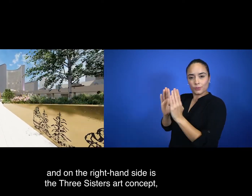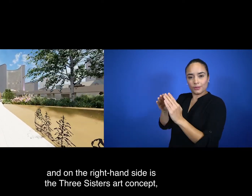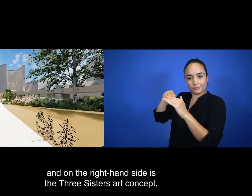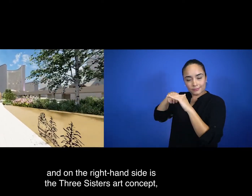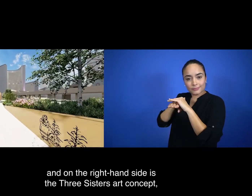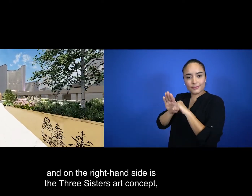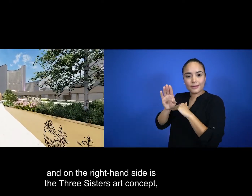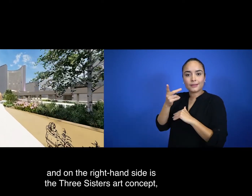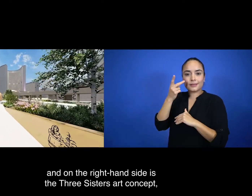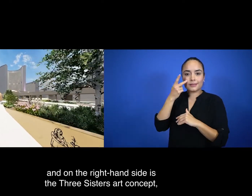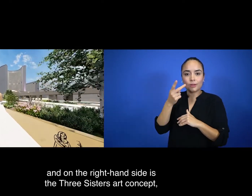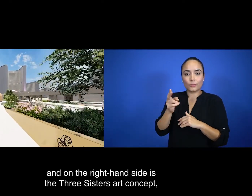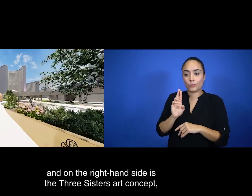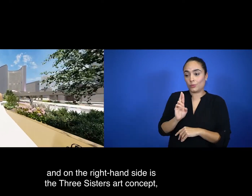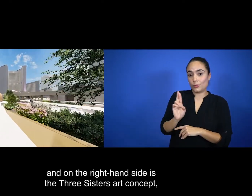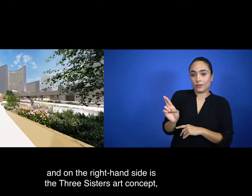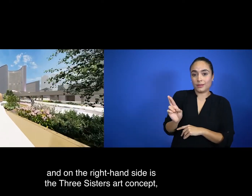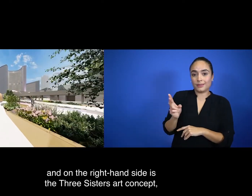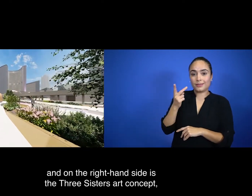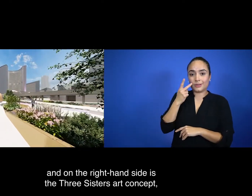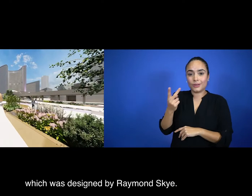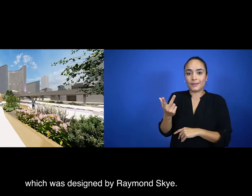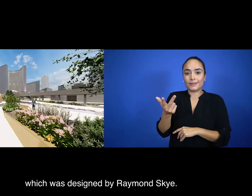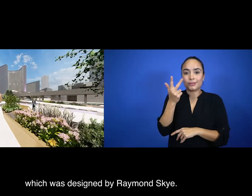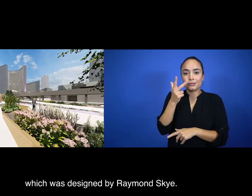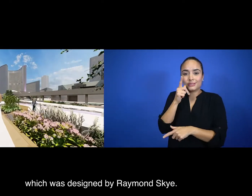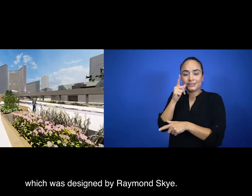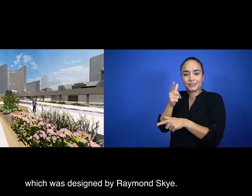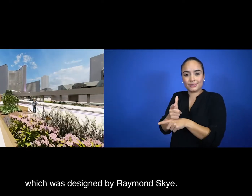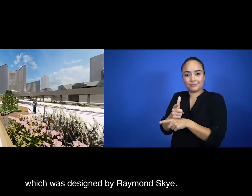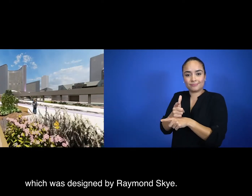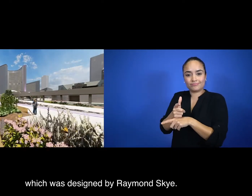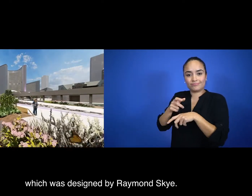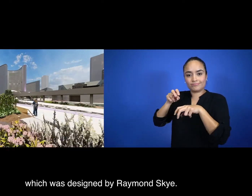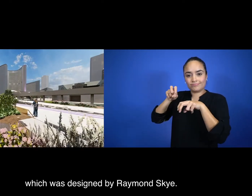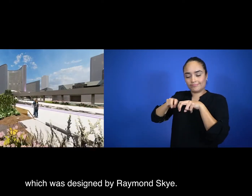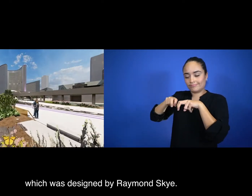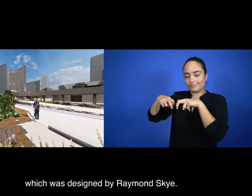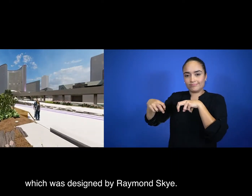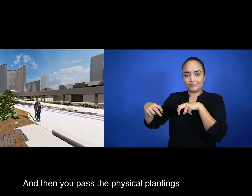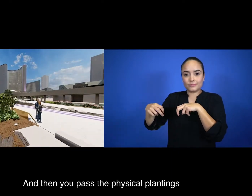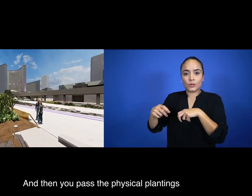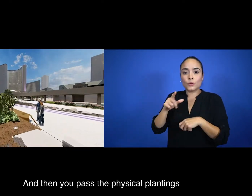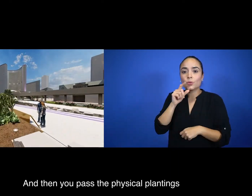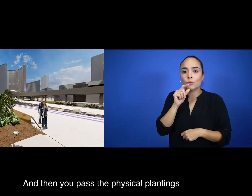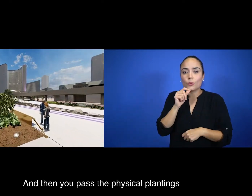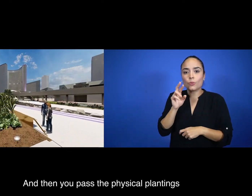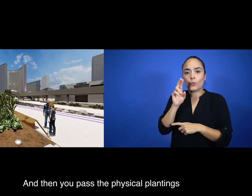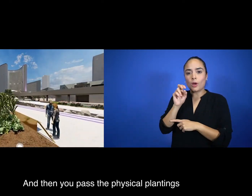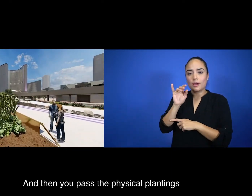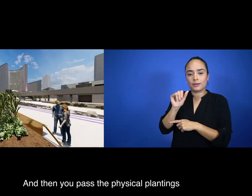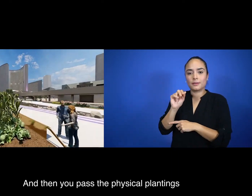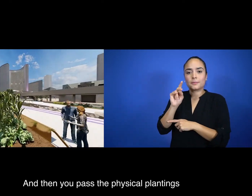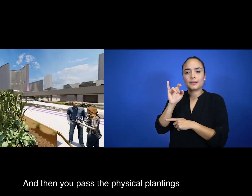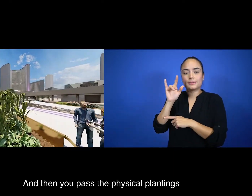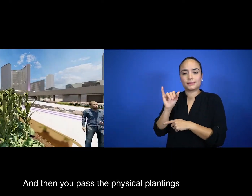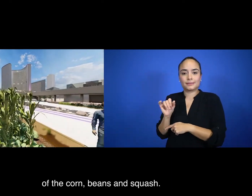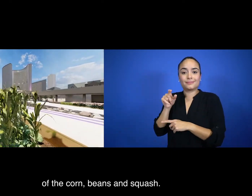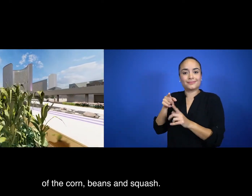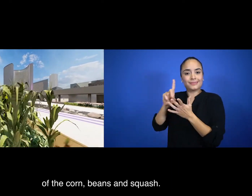Three Sisters art concept, which was designed by Raymond Sky, and then you pass the physical plantings of the corn,